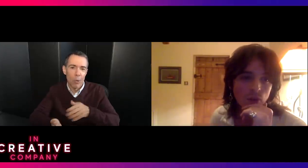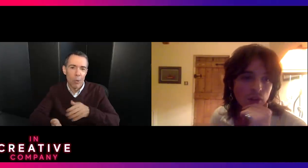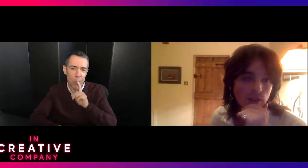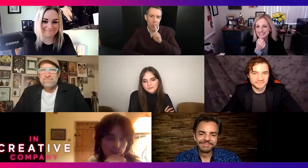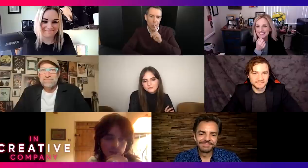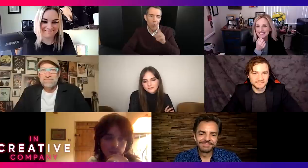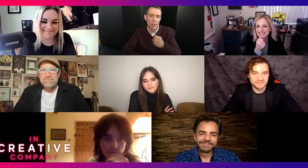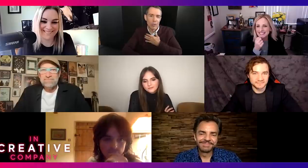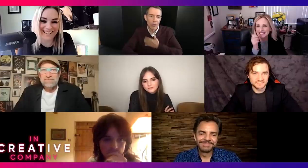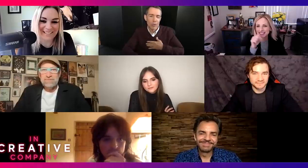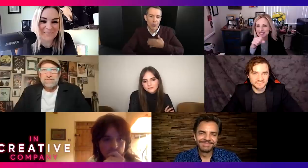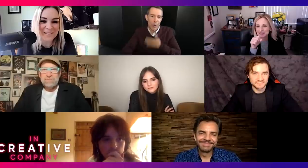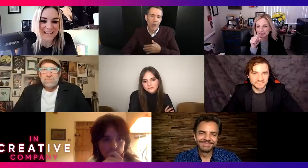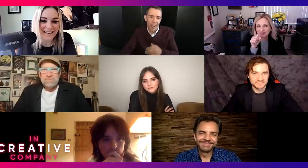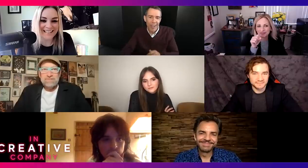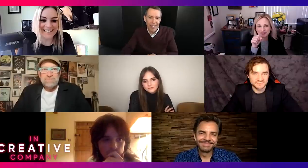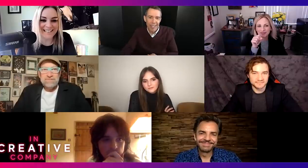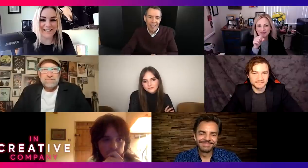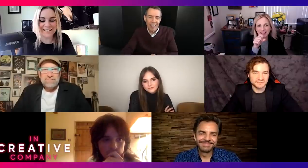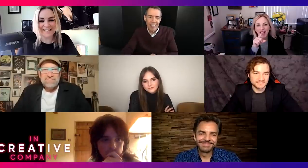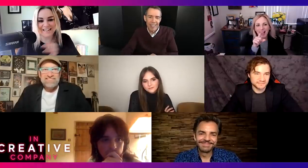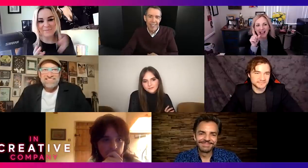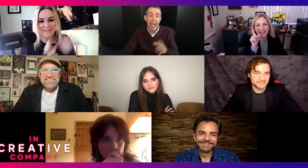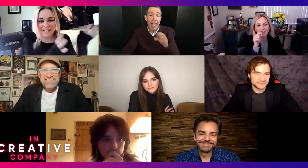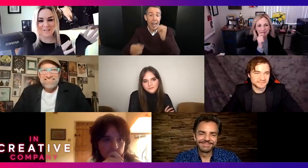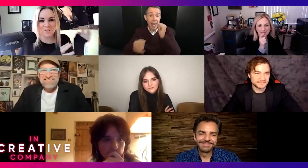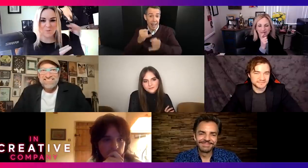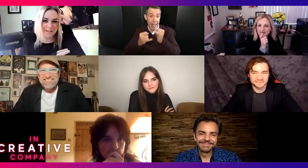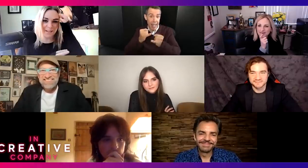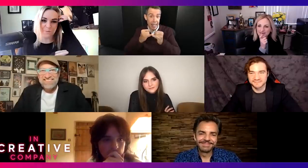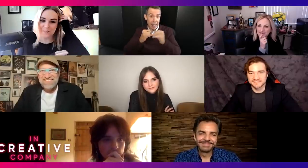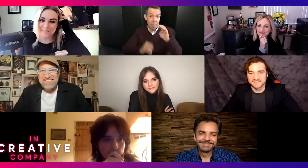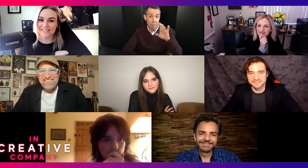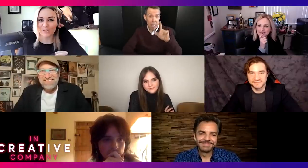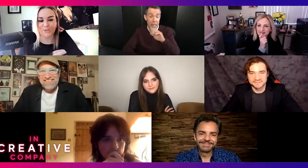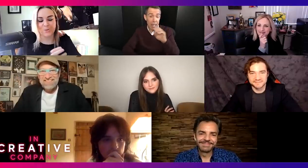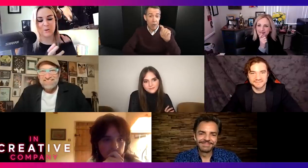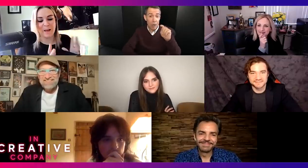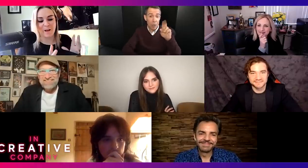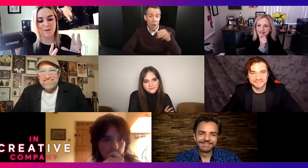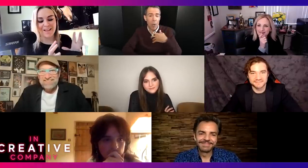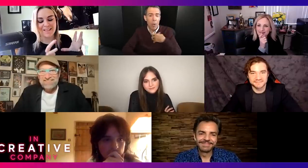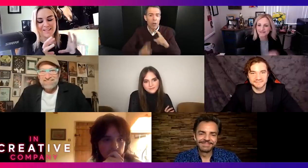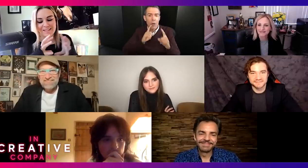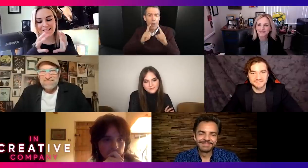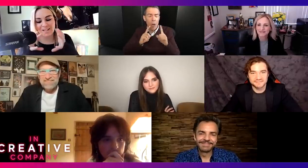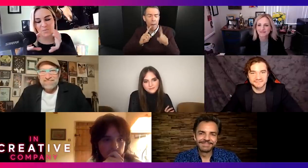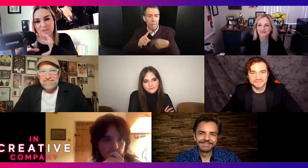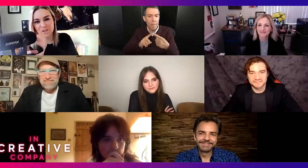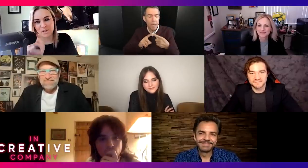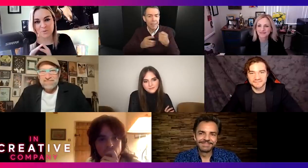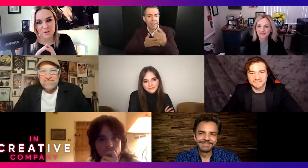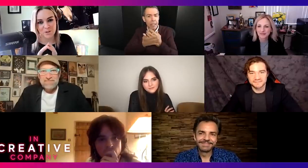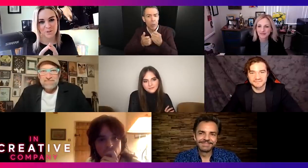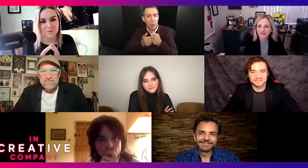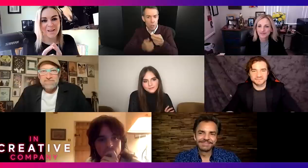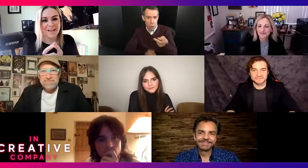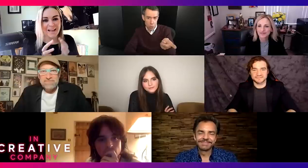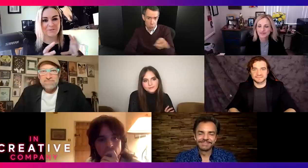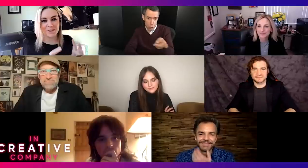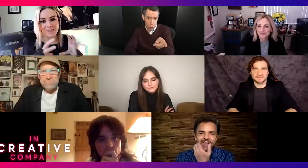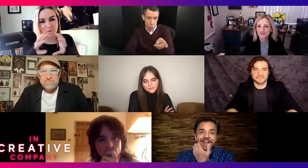was a joy. Yeah. And lastly, Emilia and Troy, I wanted to talk about the scene with the two of